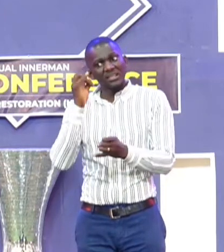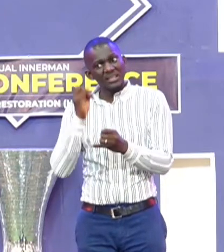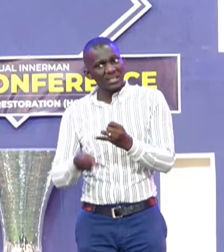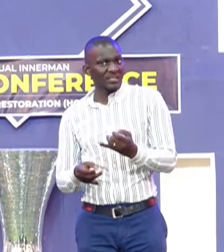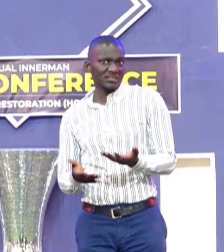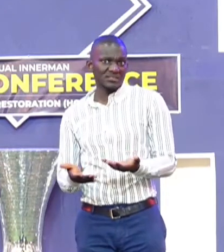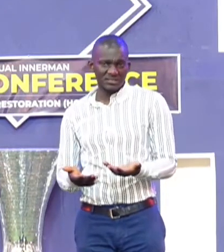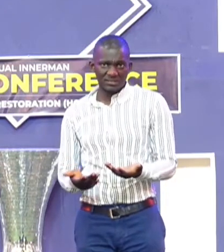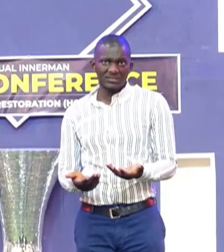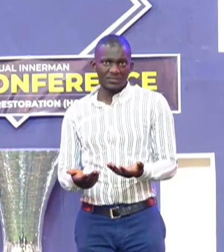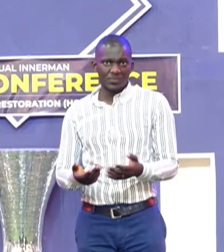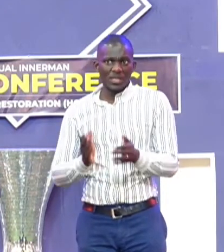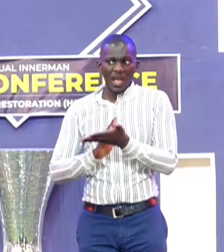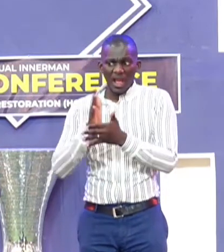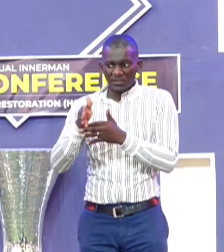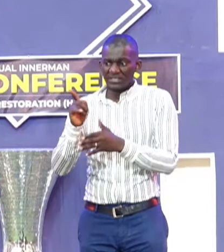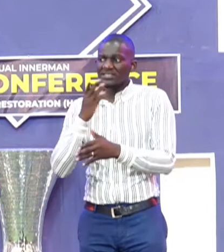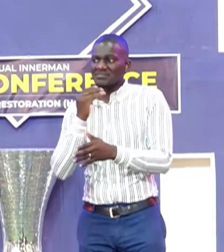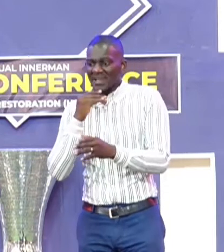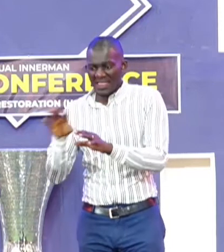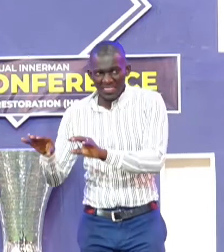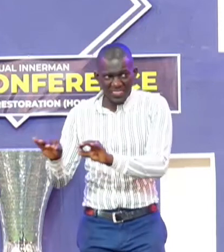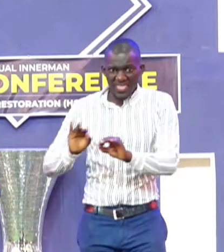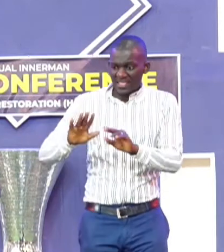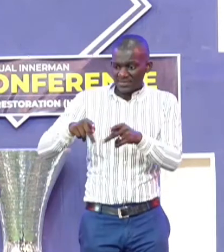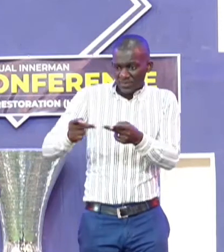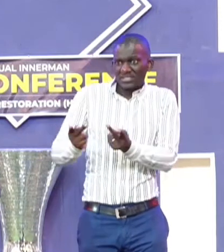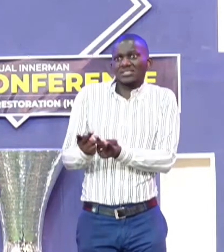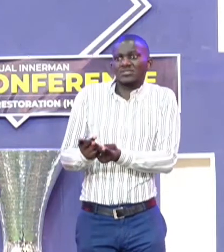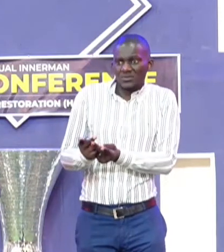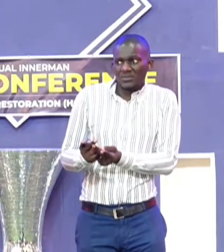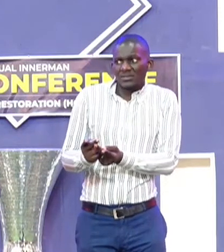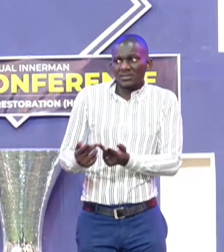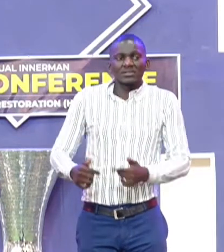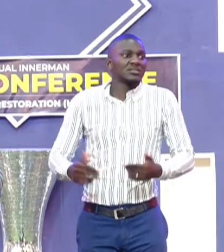at the end of it, when he left his position,